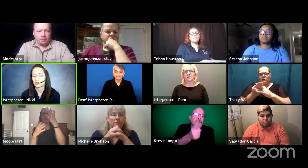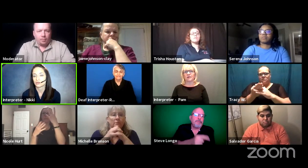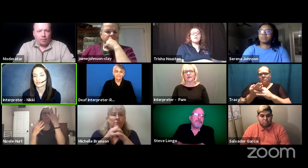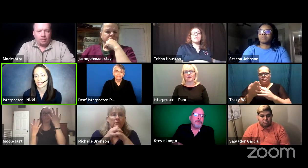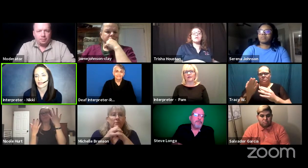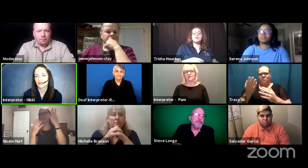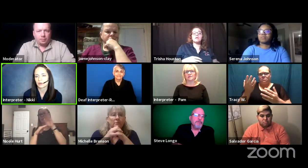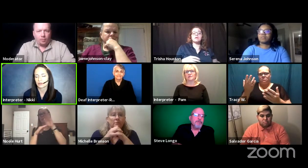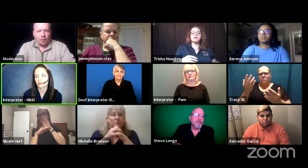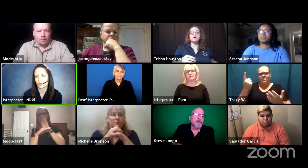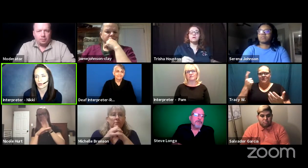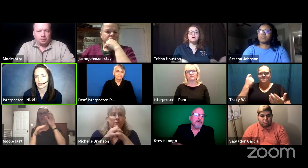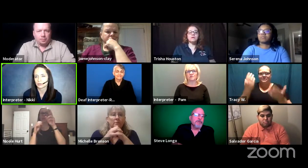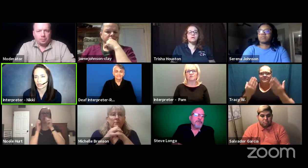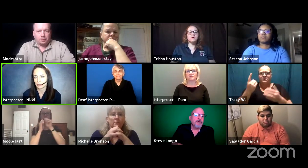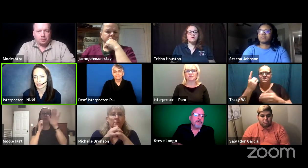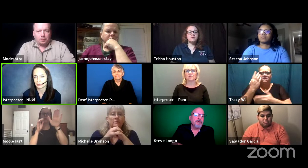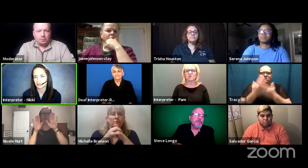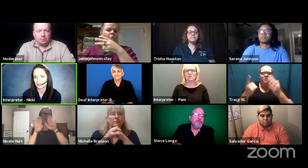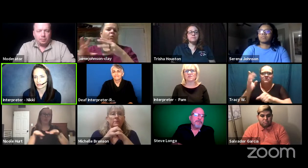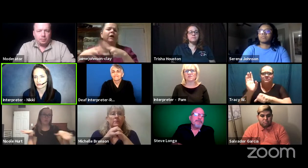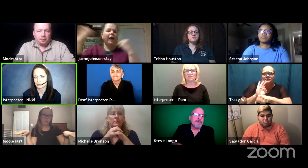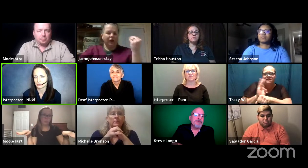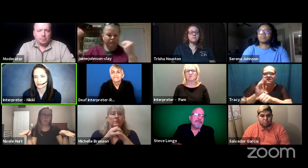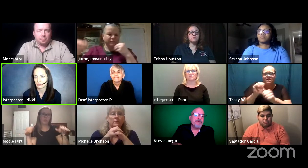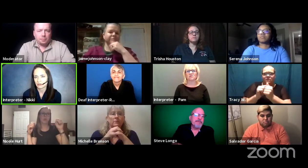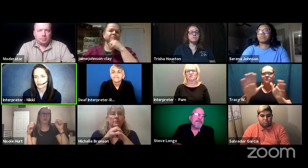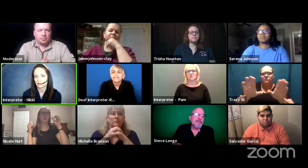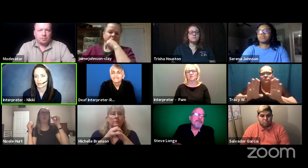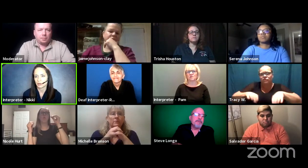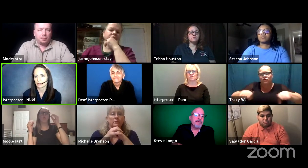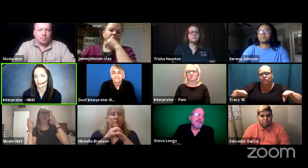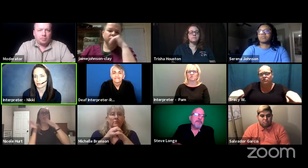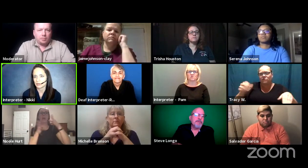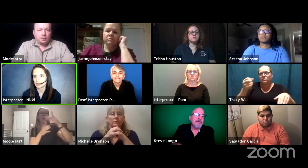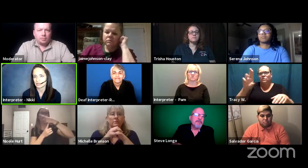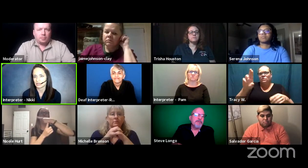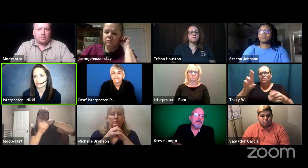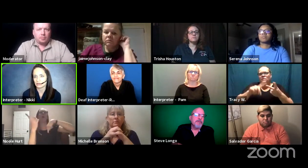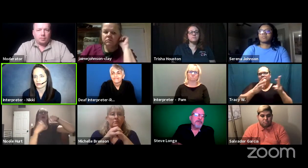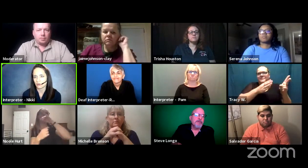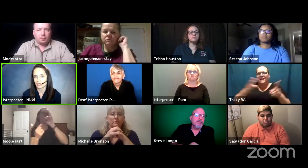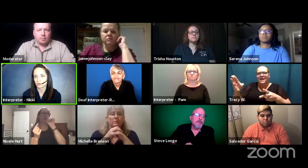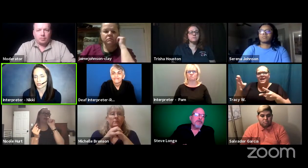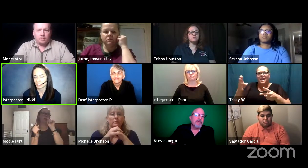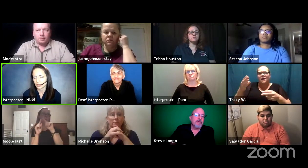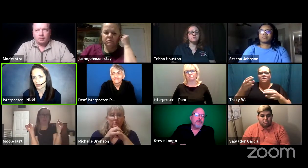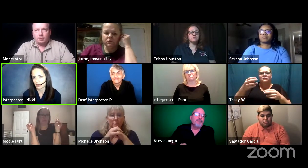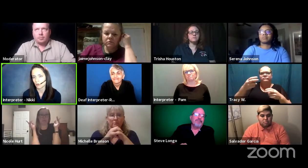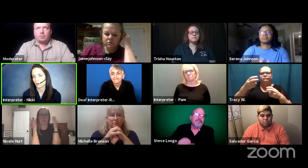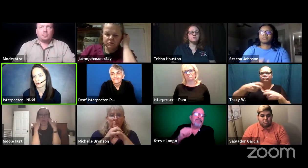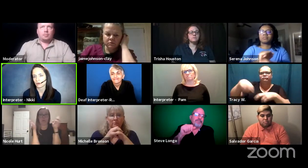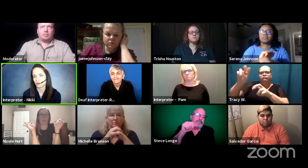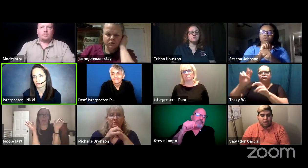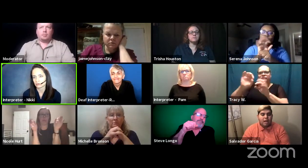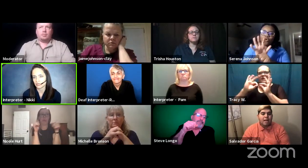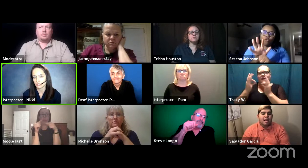Nicole's saying, I thought we would avoid spring break because people are going to be busy and or gone or dealing with